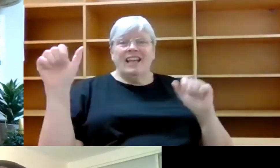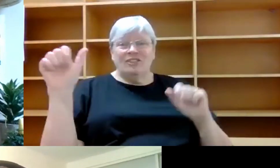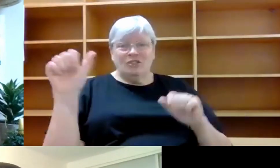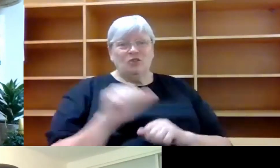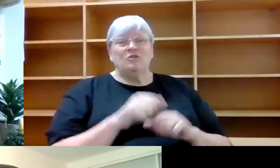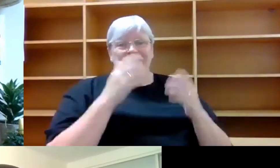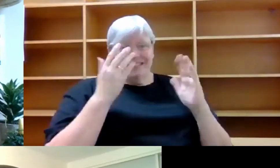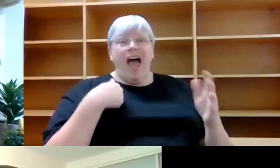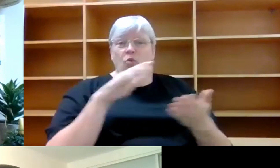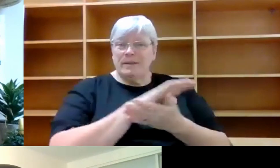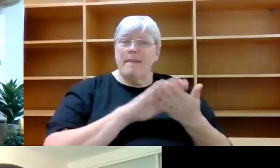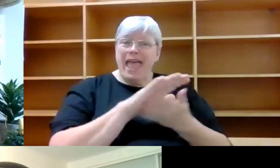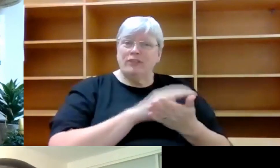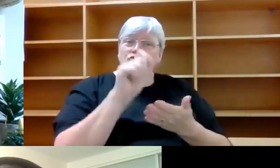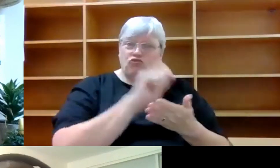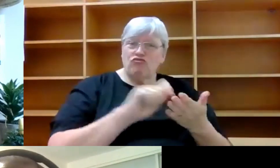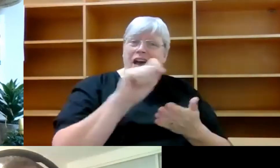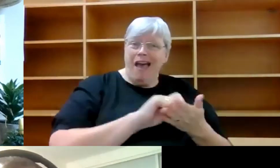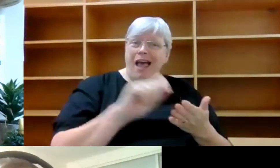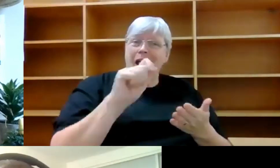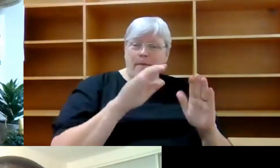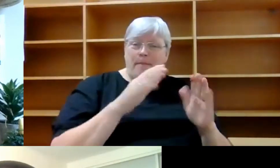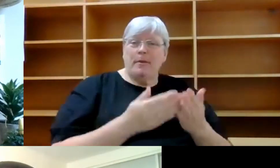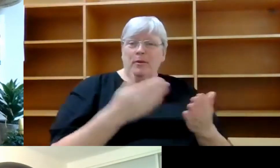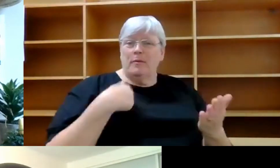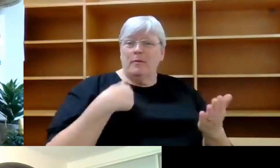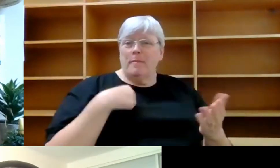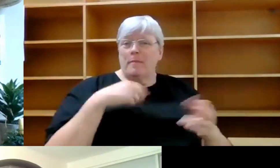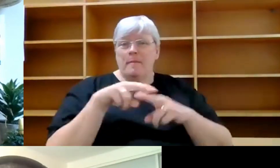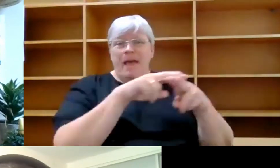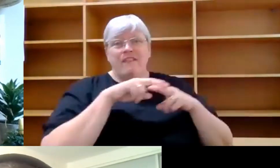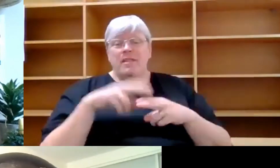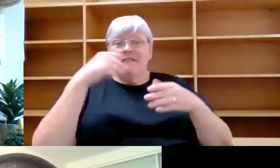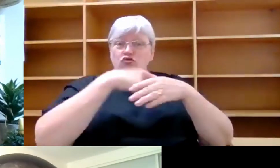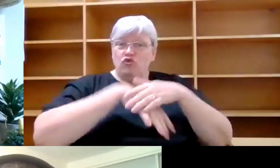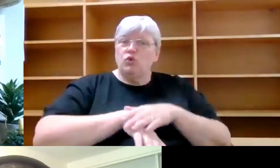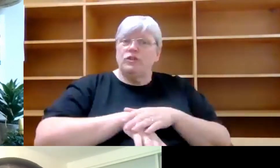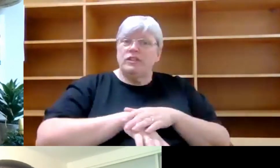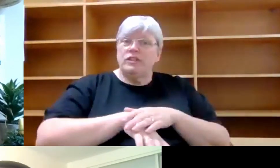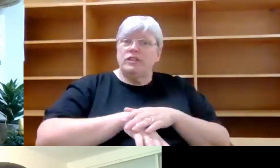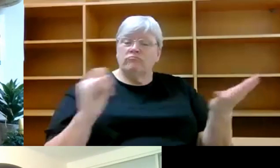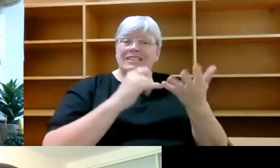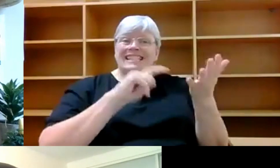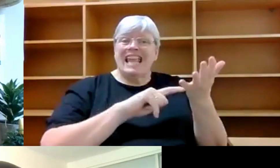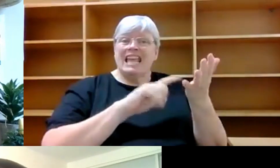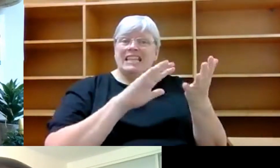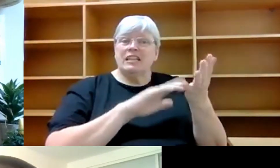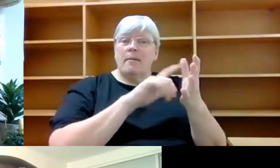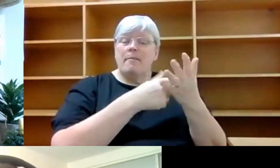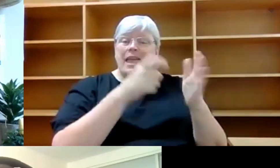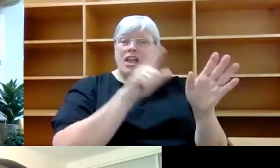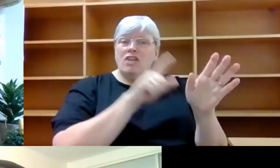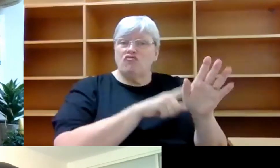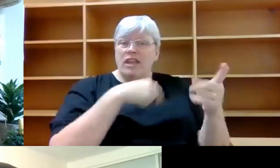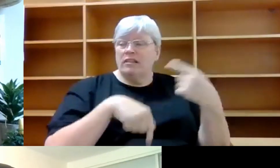write, because I guess obviously my family, they have roots in St. Mary Parish, where the slave revolts took